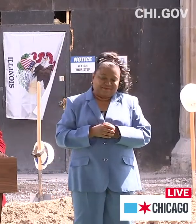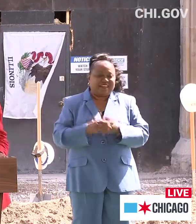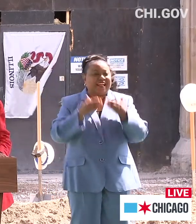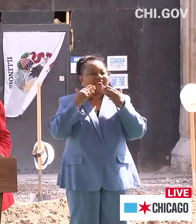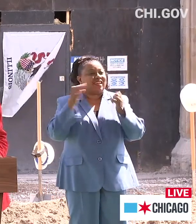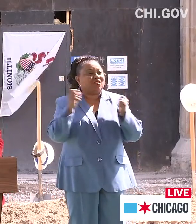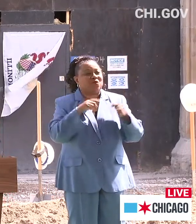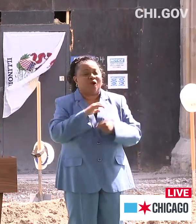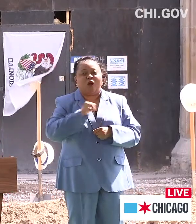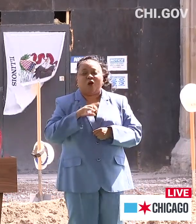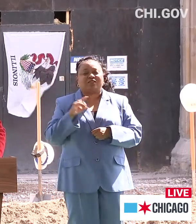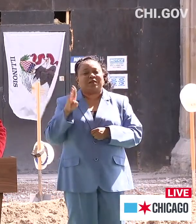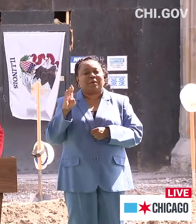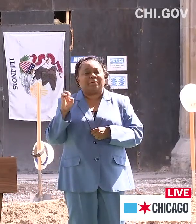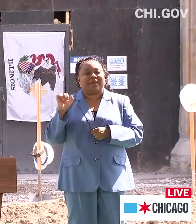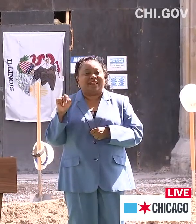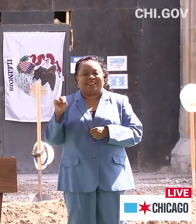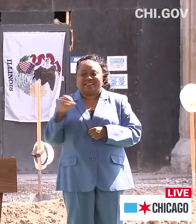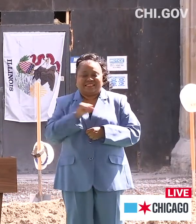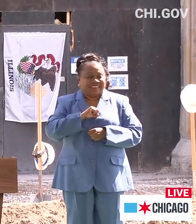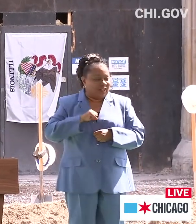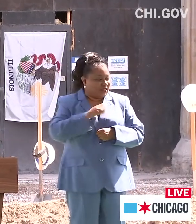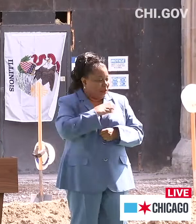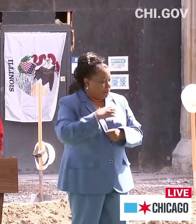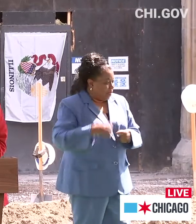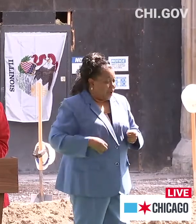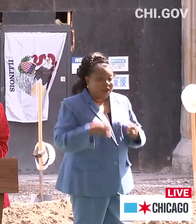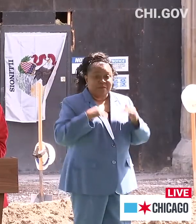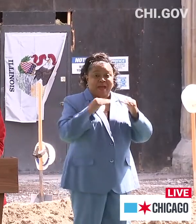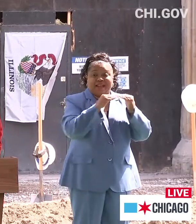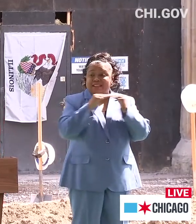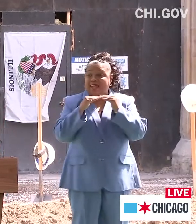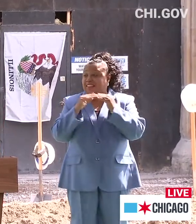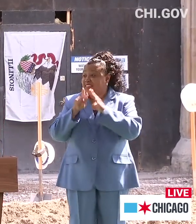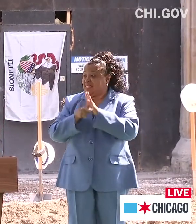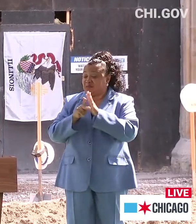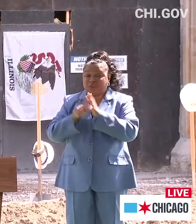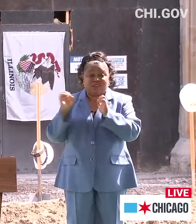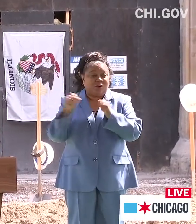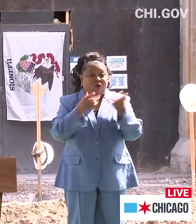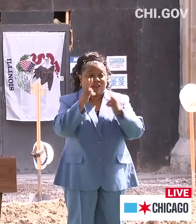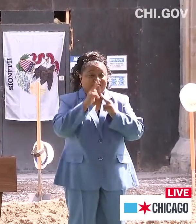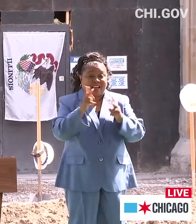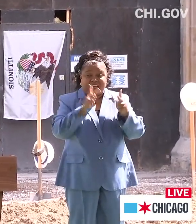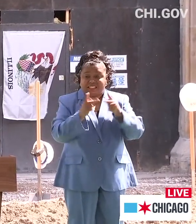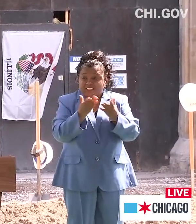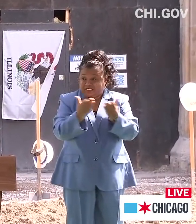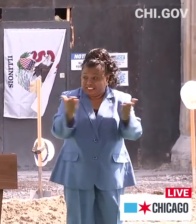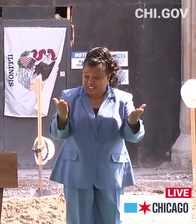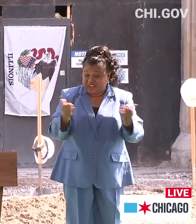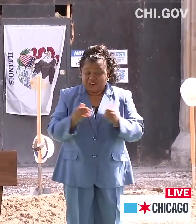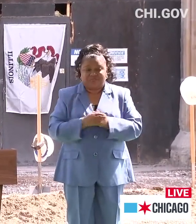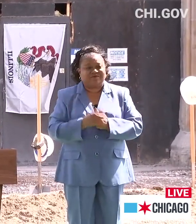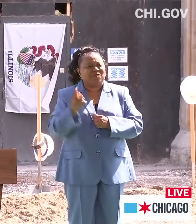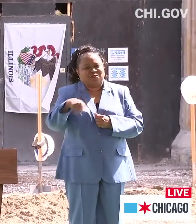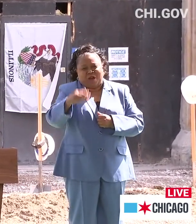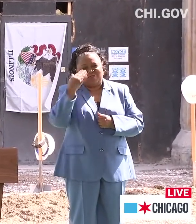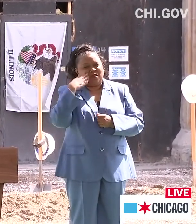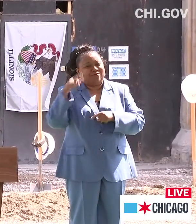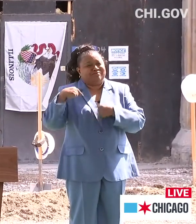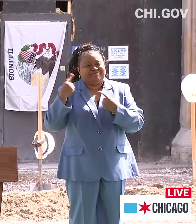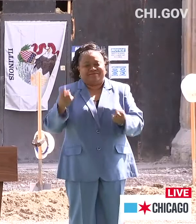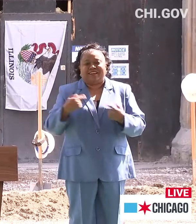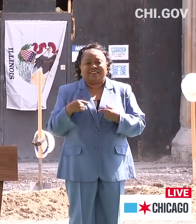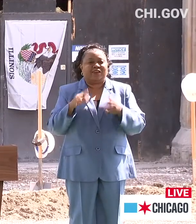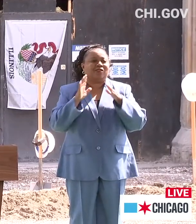Thank you, Alderman Beal, Senator, Mayor, and my colleagues in Springfield, and all the honored guests here. You all know by now